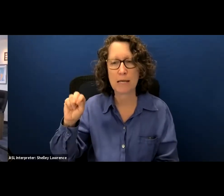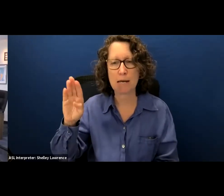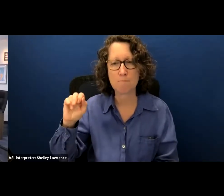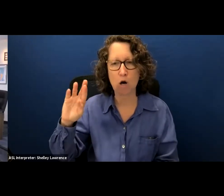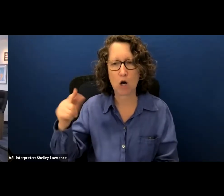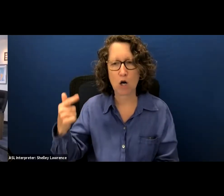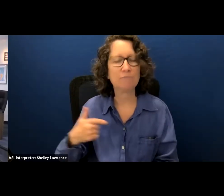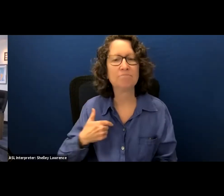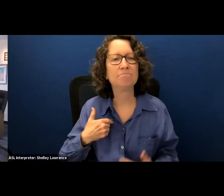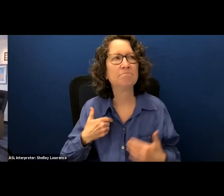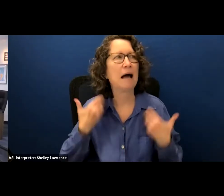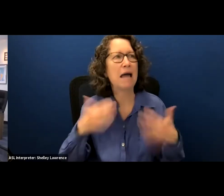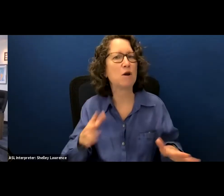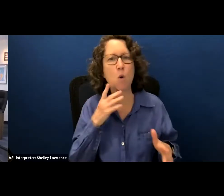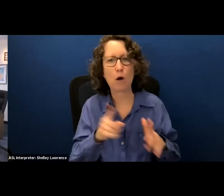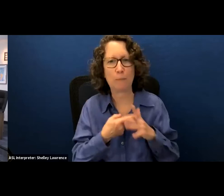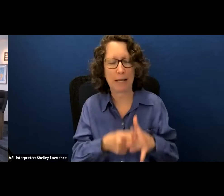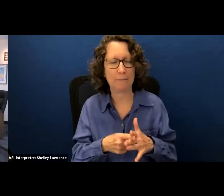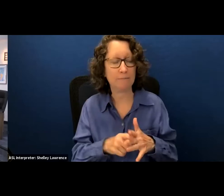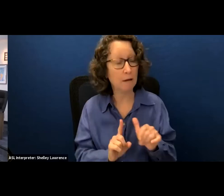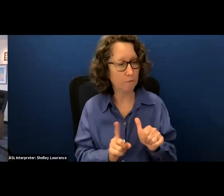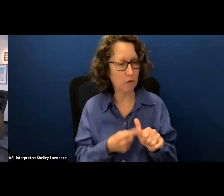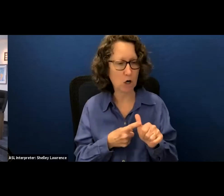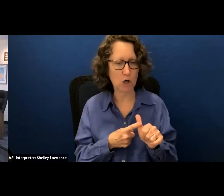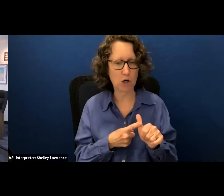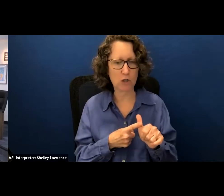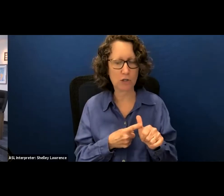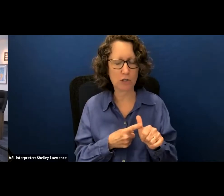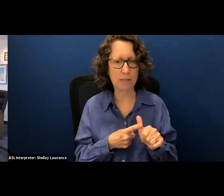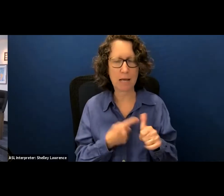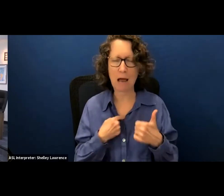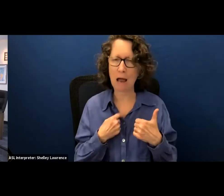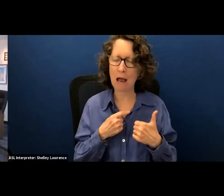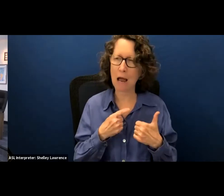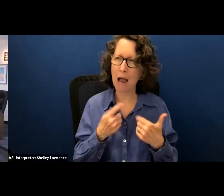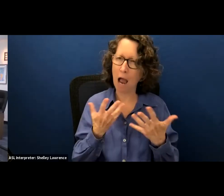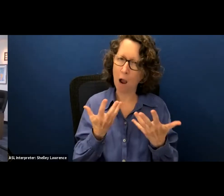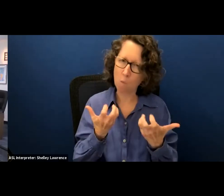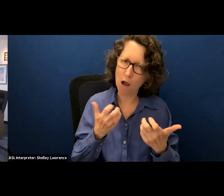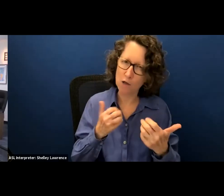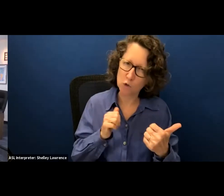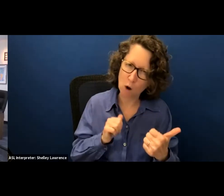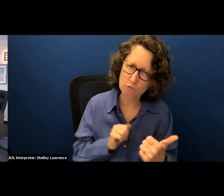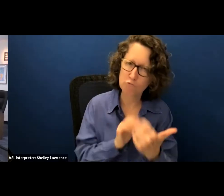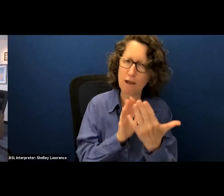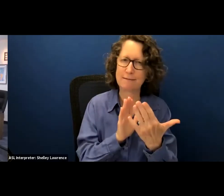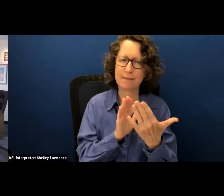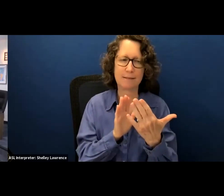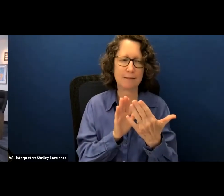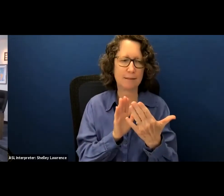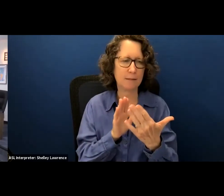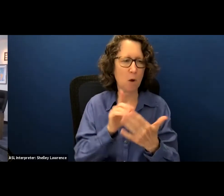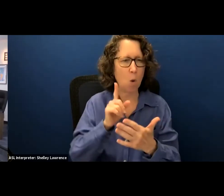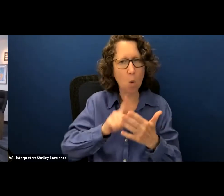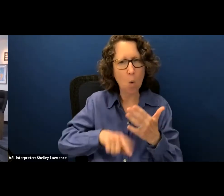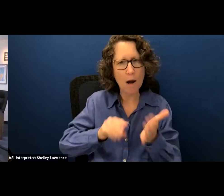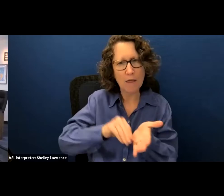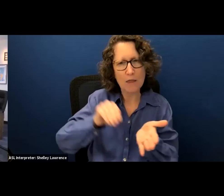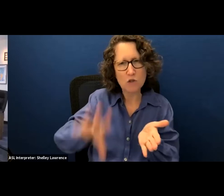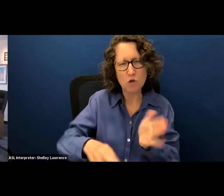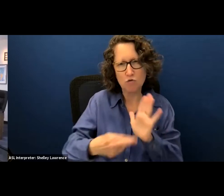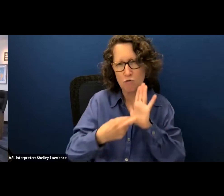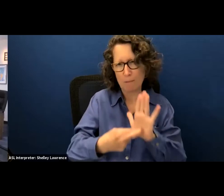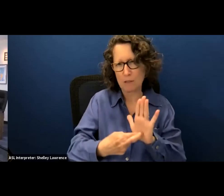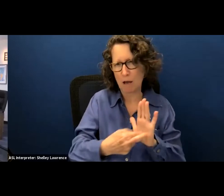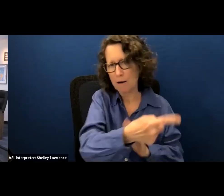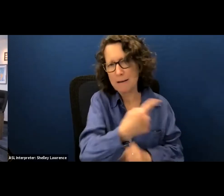I don't even know where to begin. First of all, I really want to address what the student representative on the